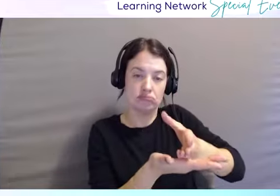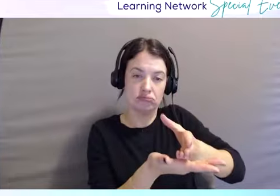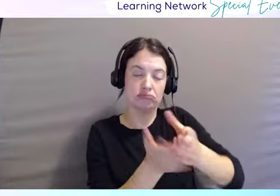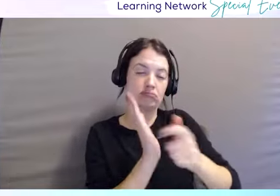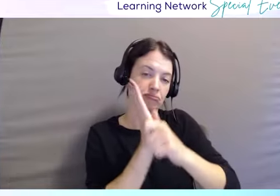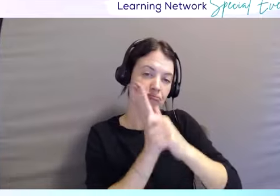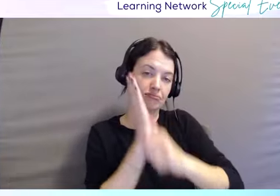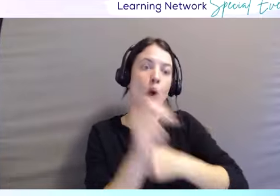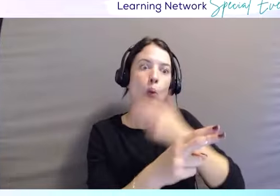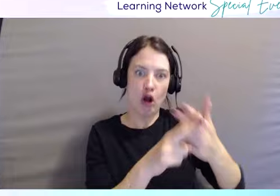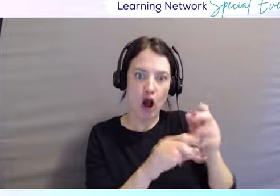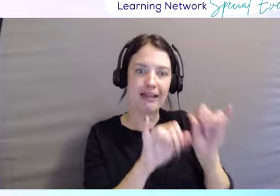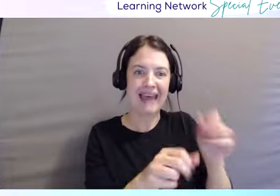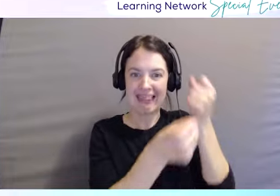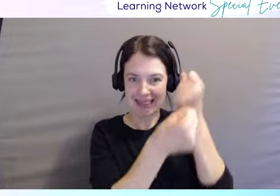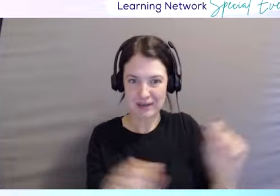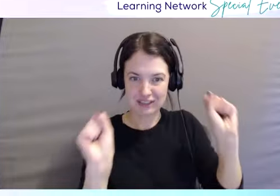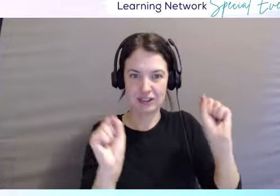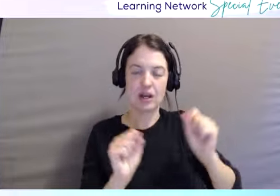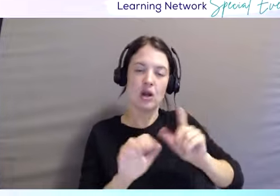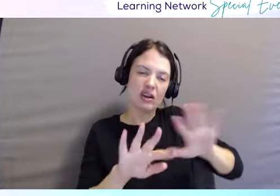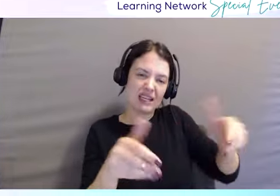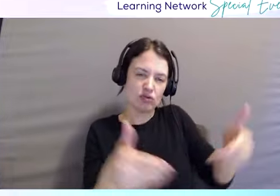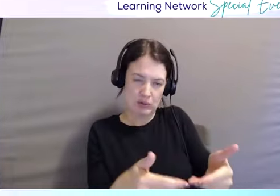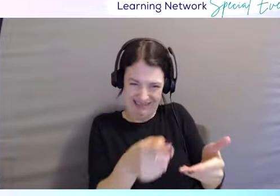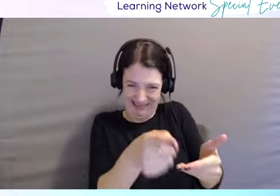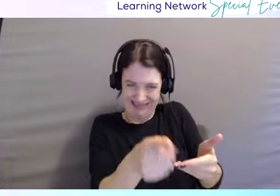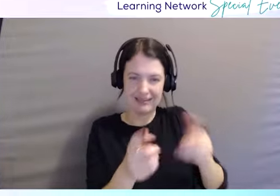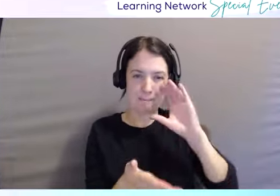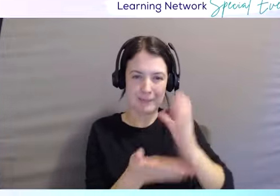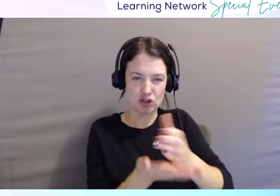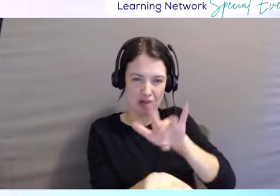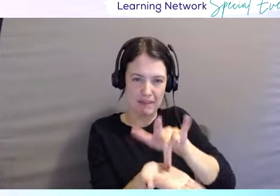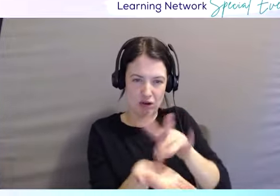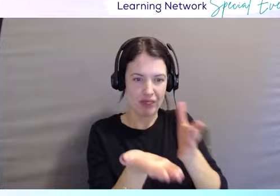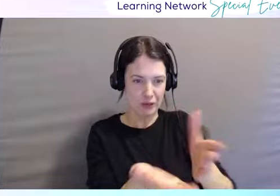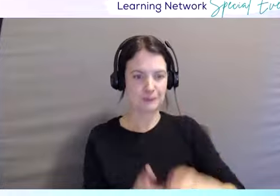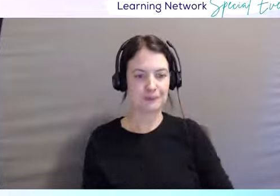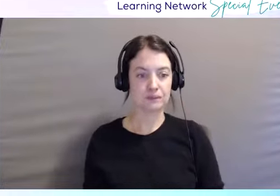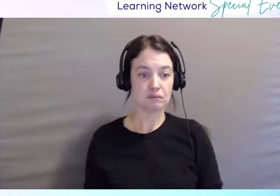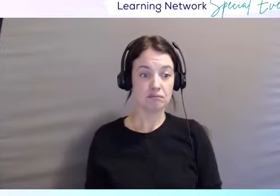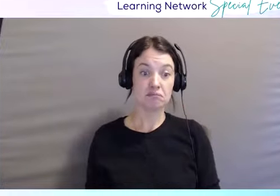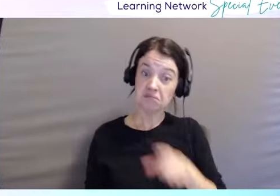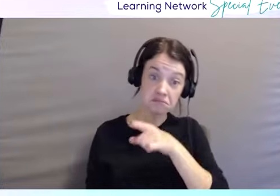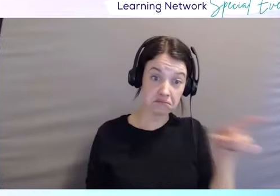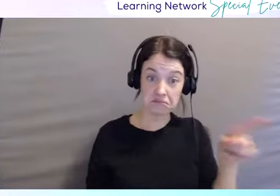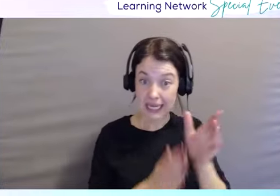and supplement that handbook in the middle. If you're interested in all of these drugs and the variety of perspectives I've